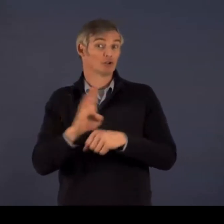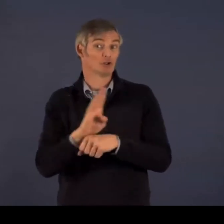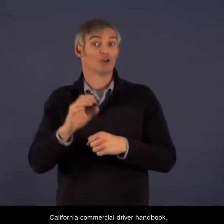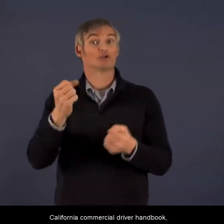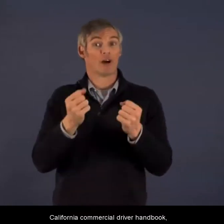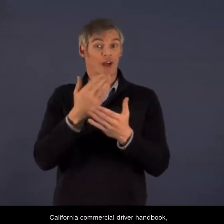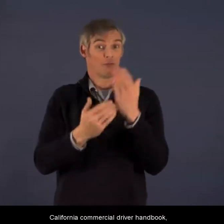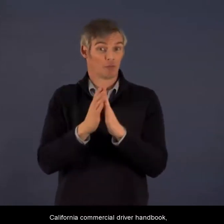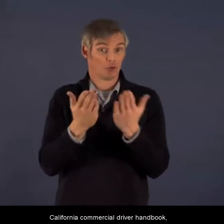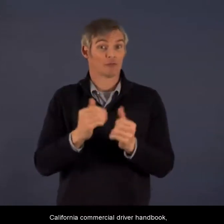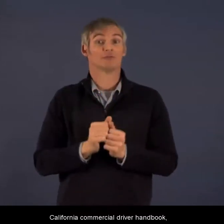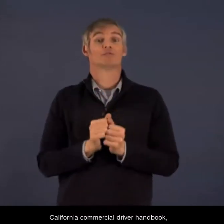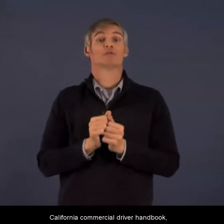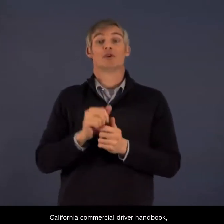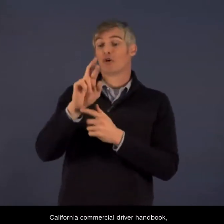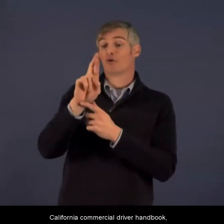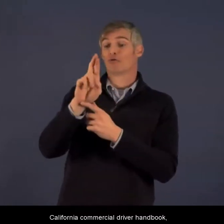the California Commercial Driver Handbook,